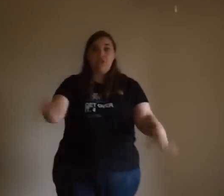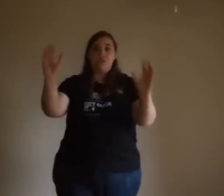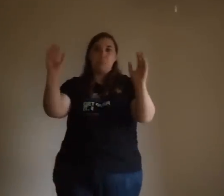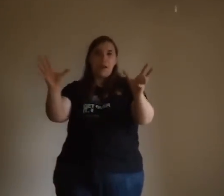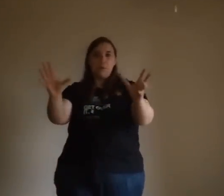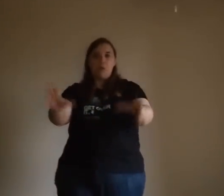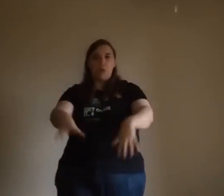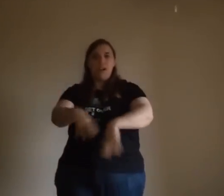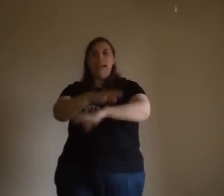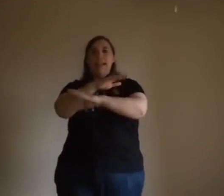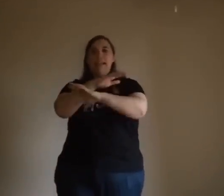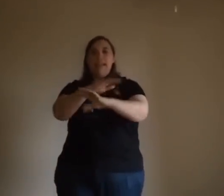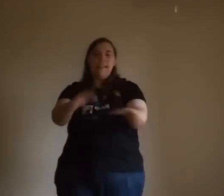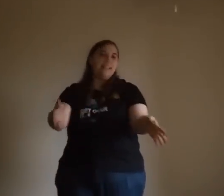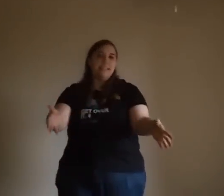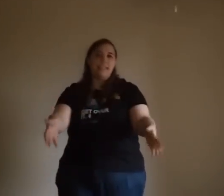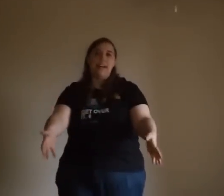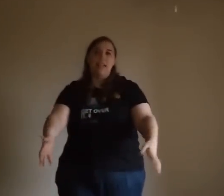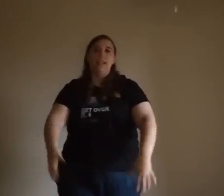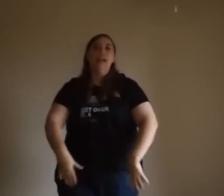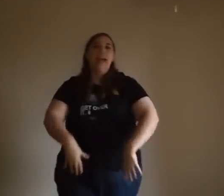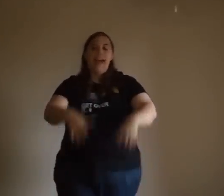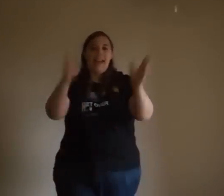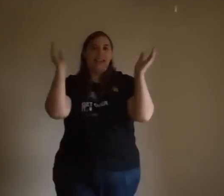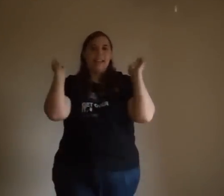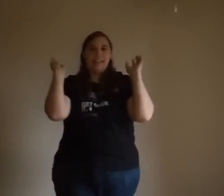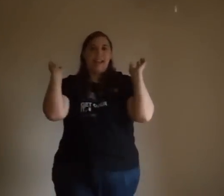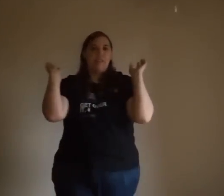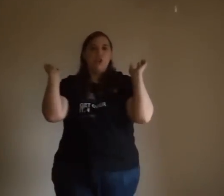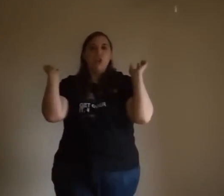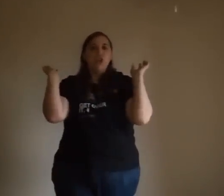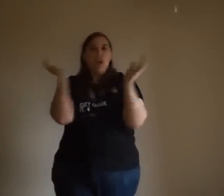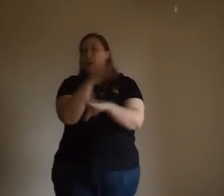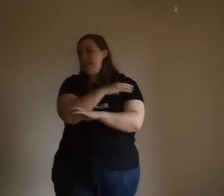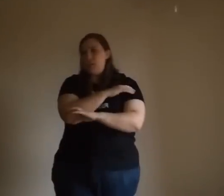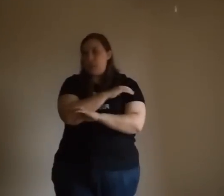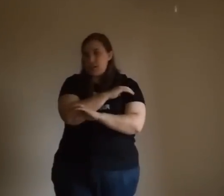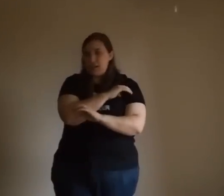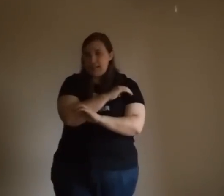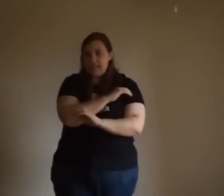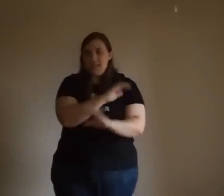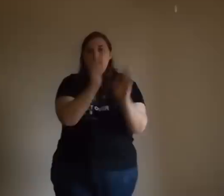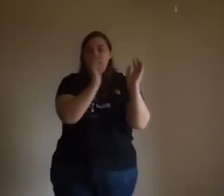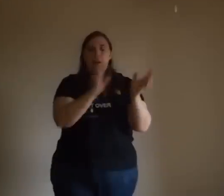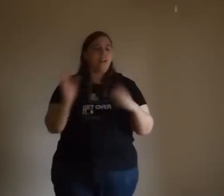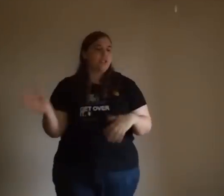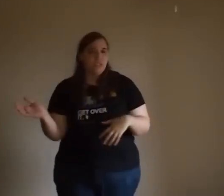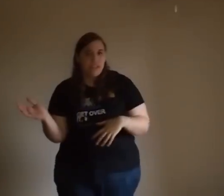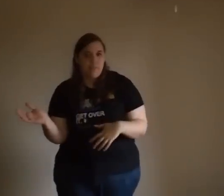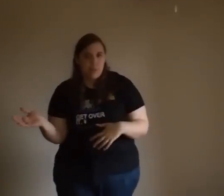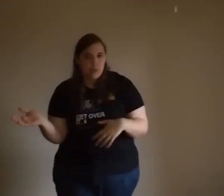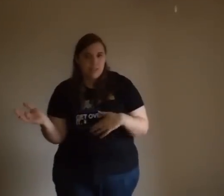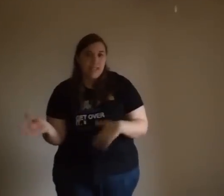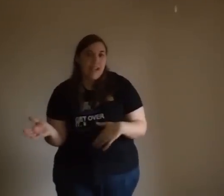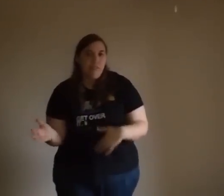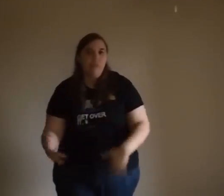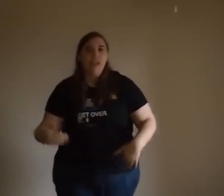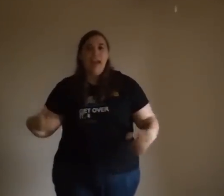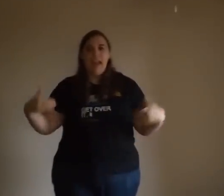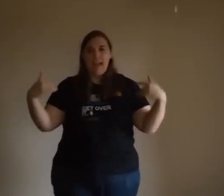just Spock and McCoy in this cell, and they have no idea where Kirk is. Spock has just saved McCoy's life,